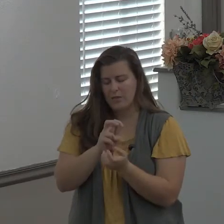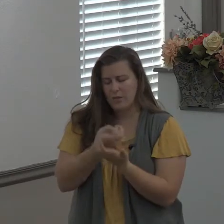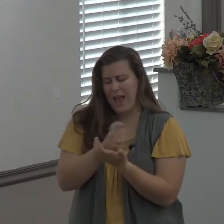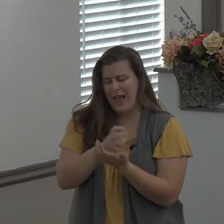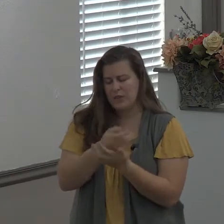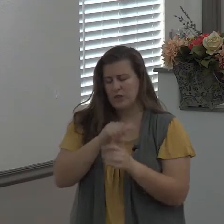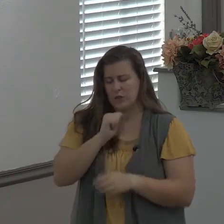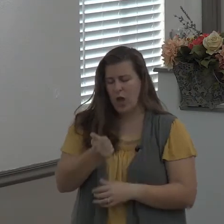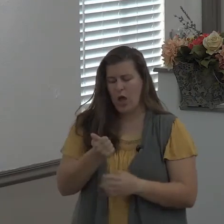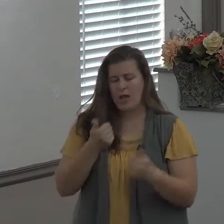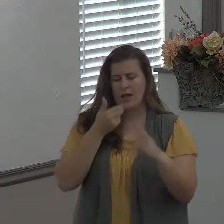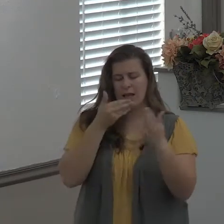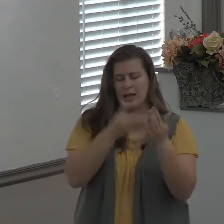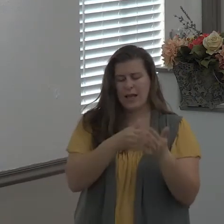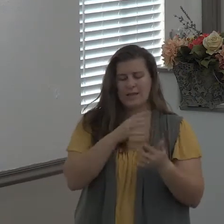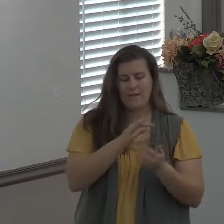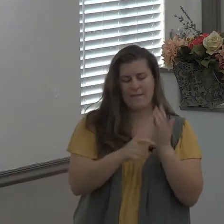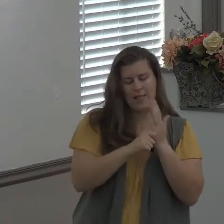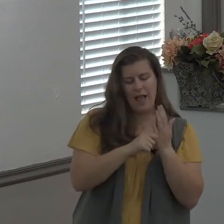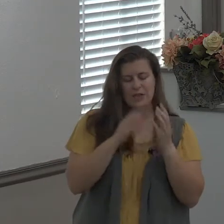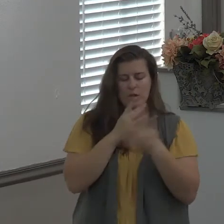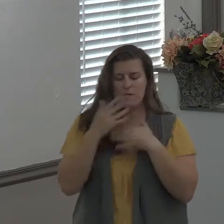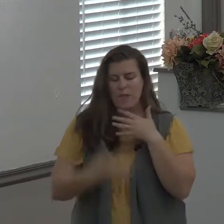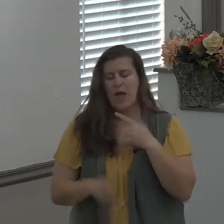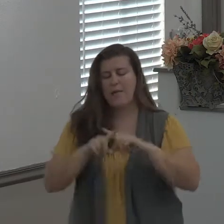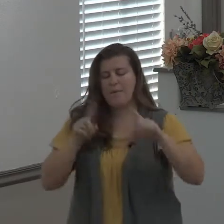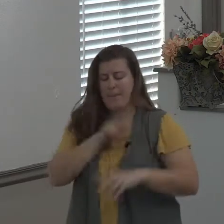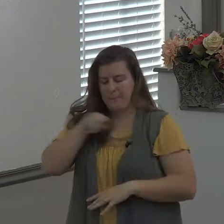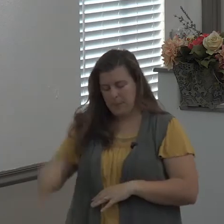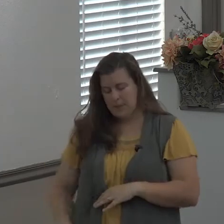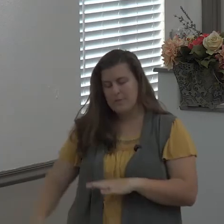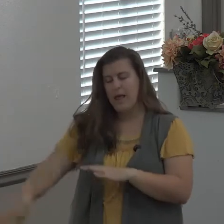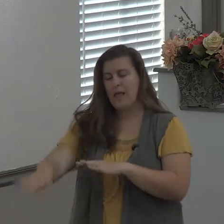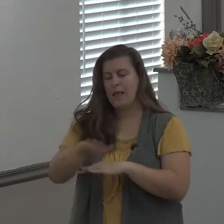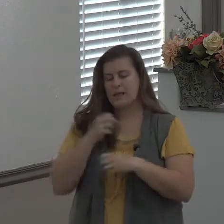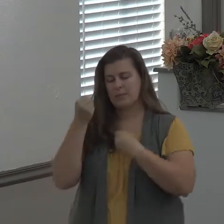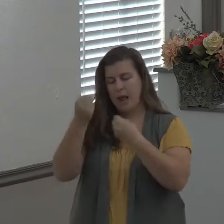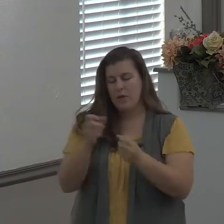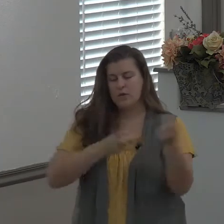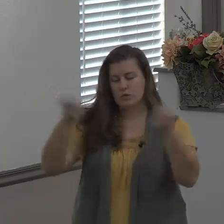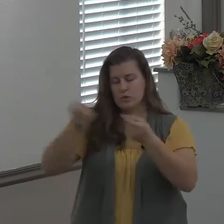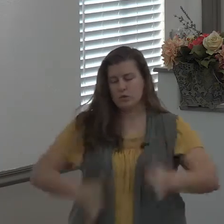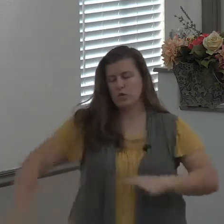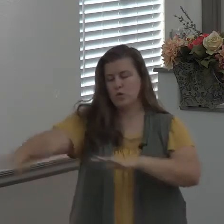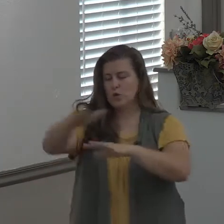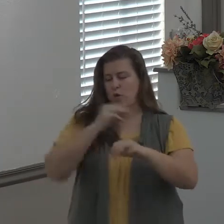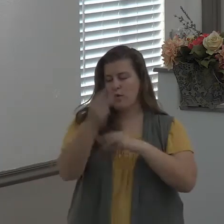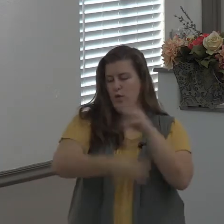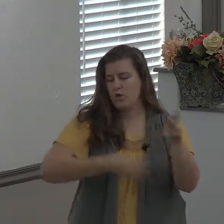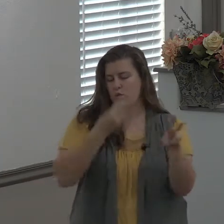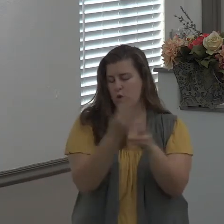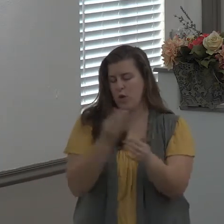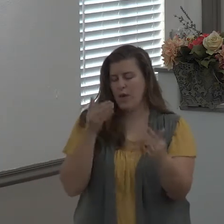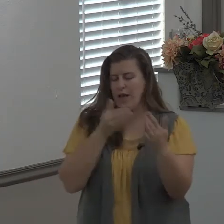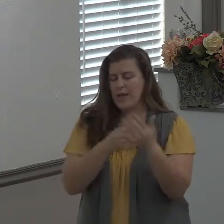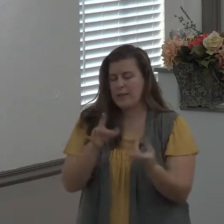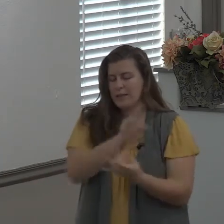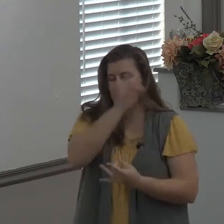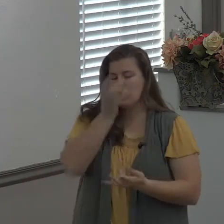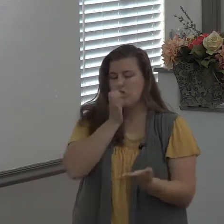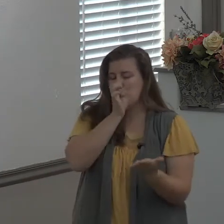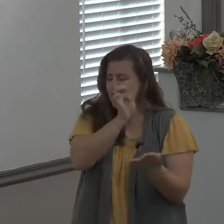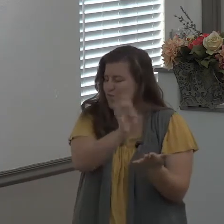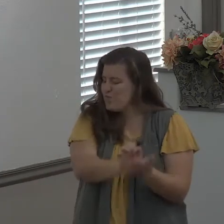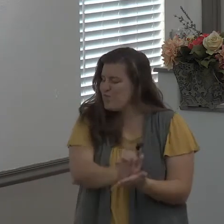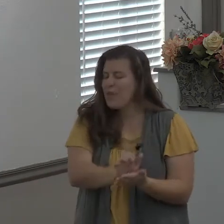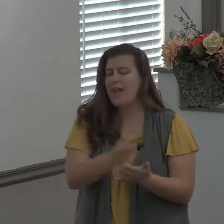of the devil. For we wrestle not against flesh and blood, but against principalities, against powers,